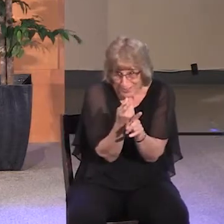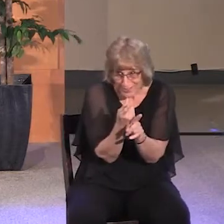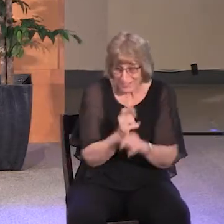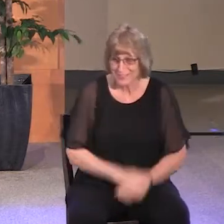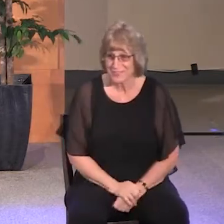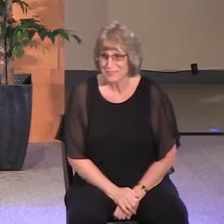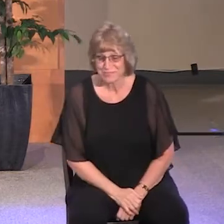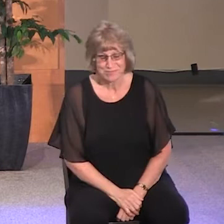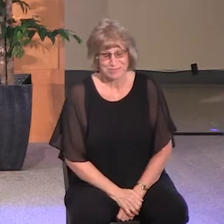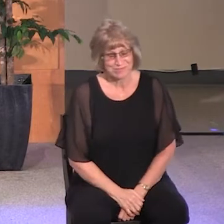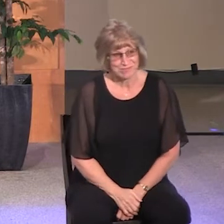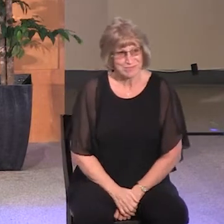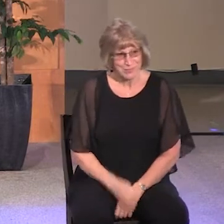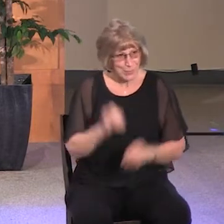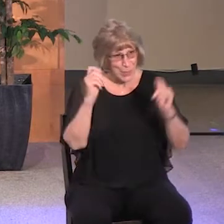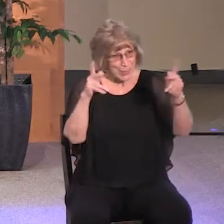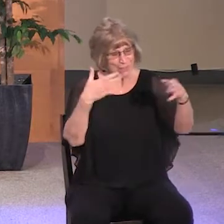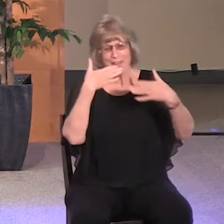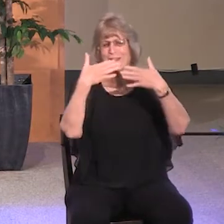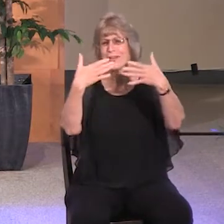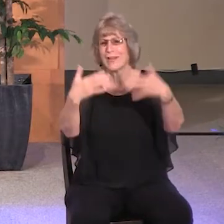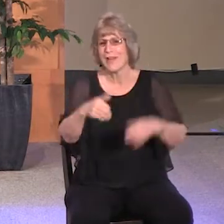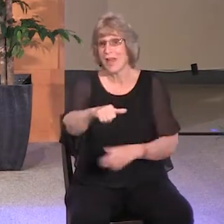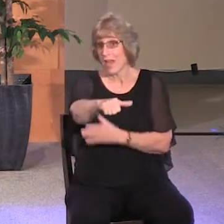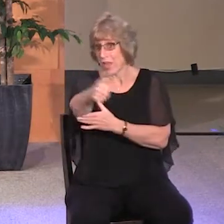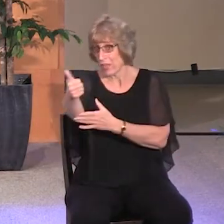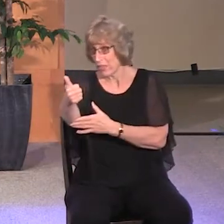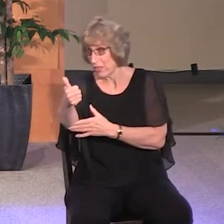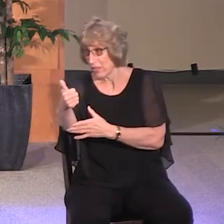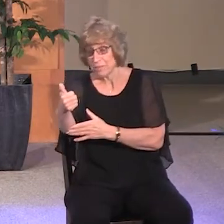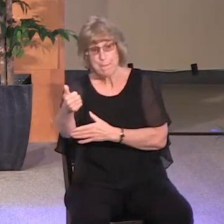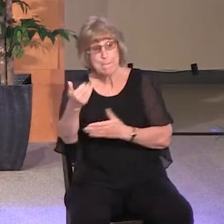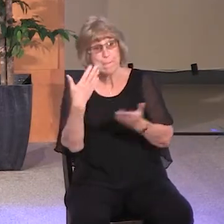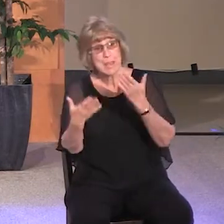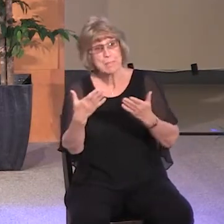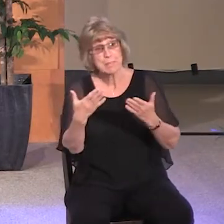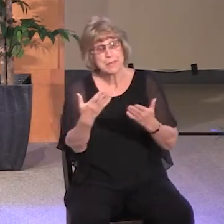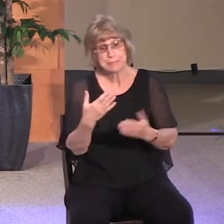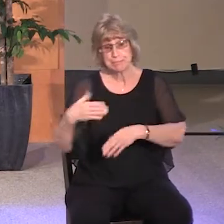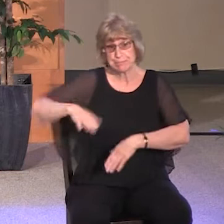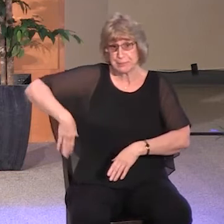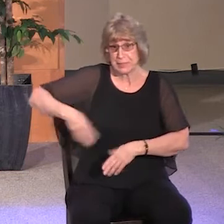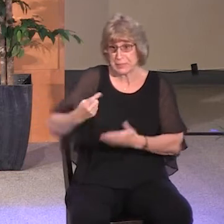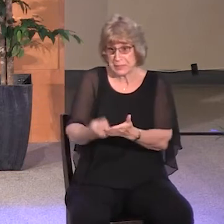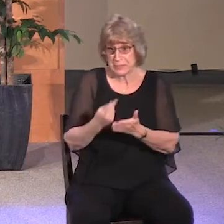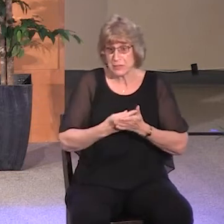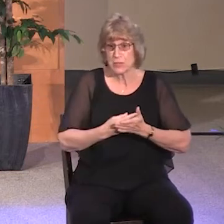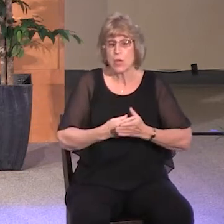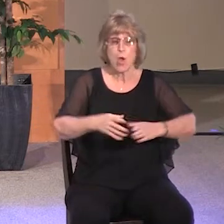Okay. All right. Thank you. Anything else that we may have not touched on? James.